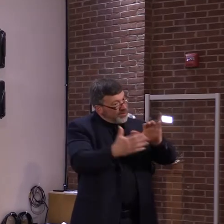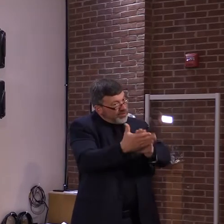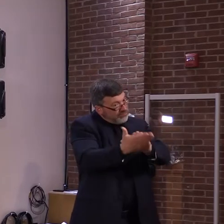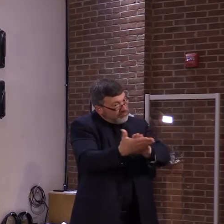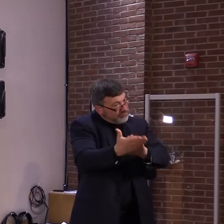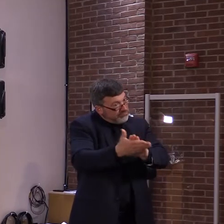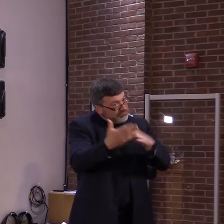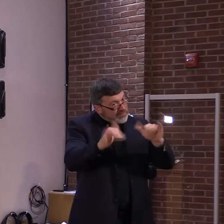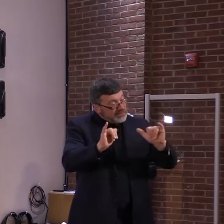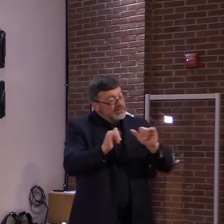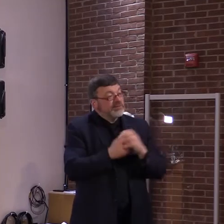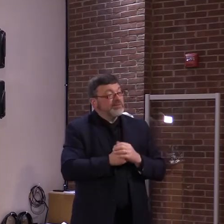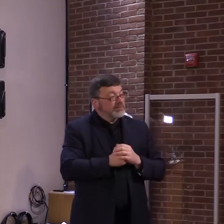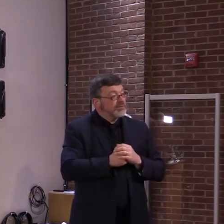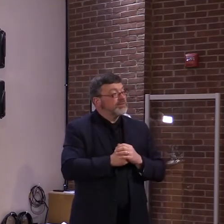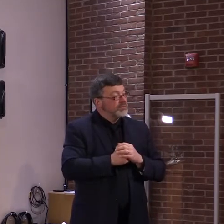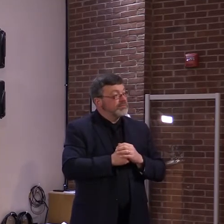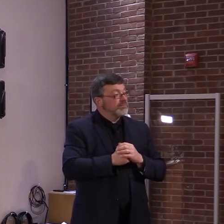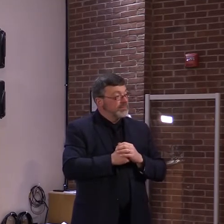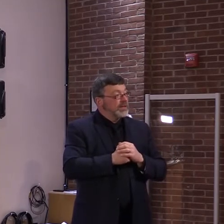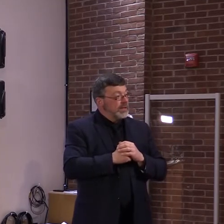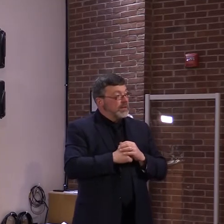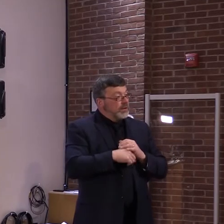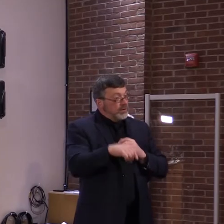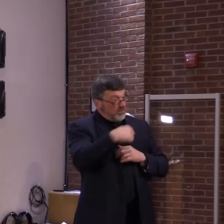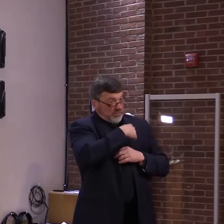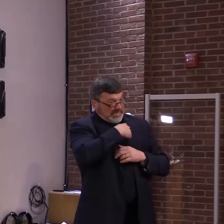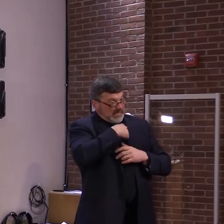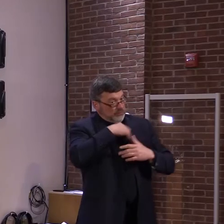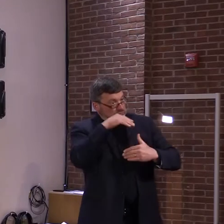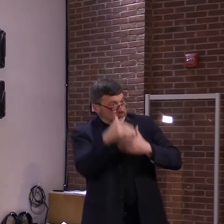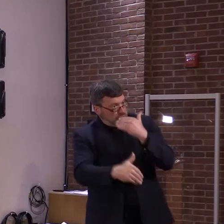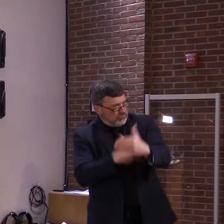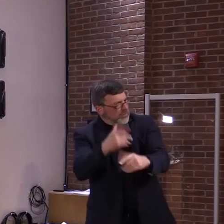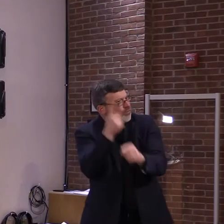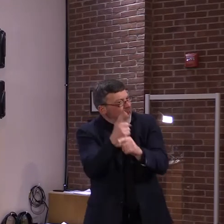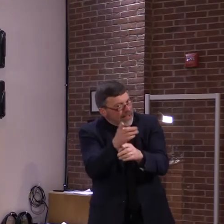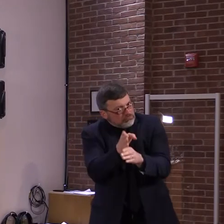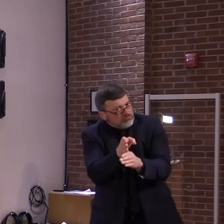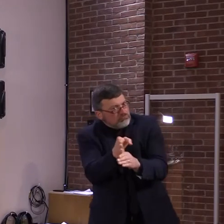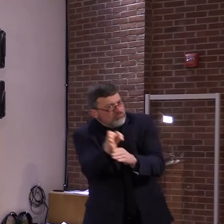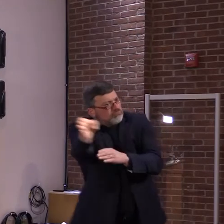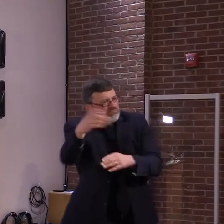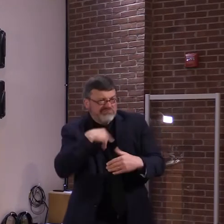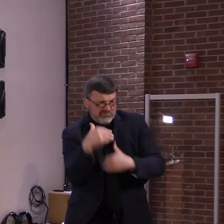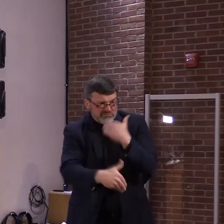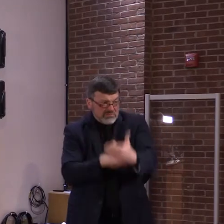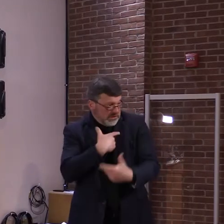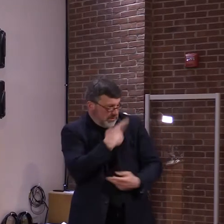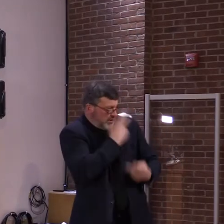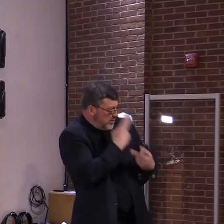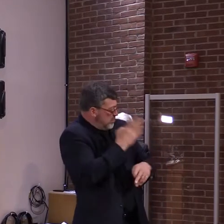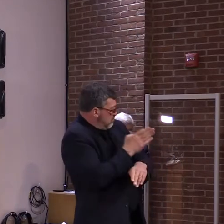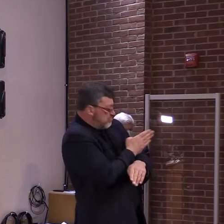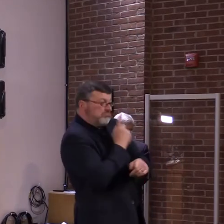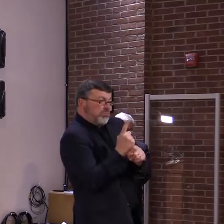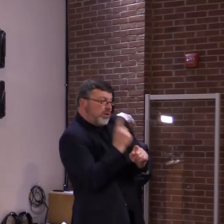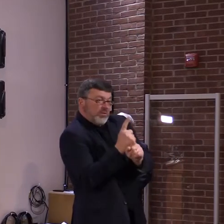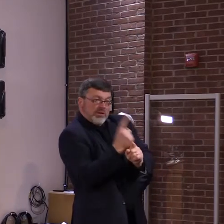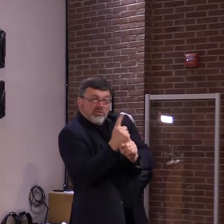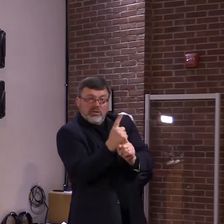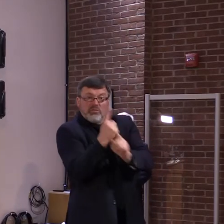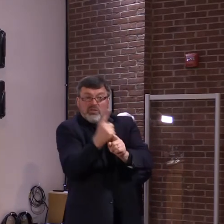are moving in the right direction toward living in a much more relaxed way once again. All of the science tells us that